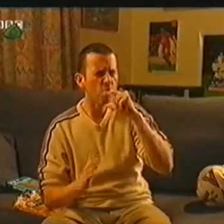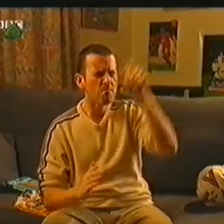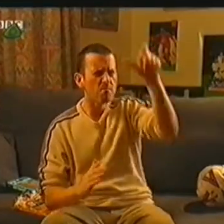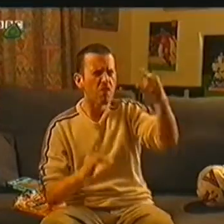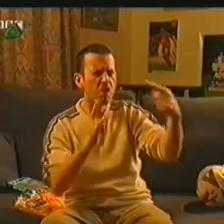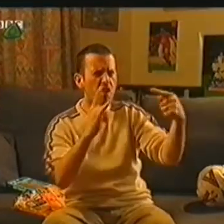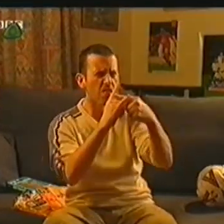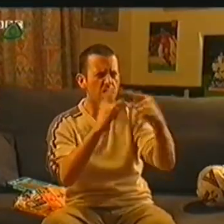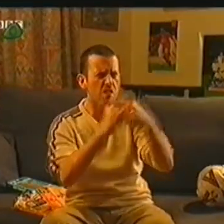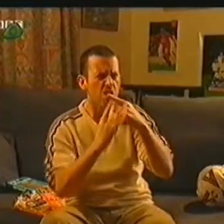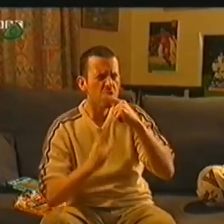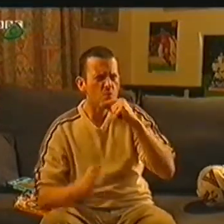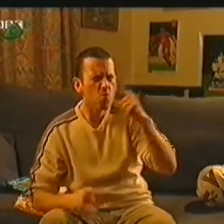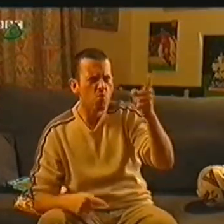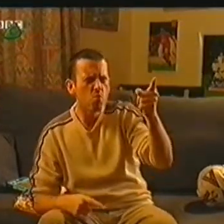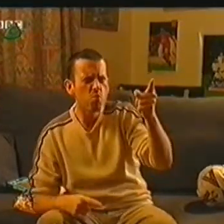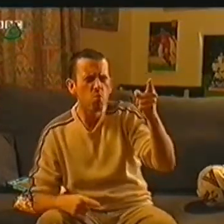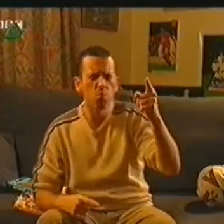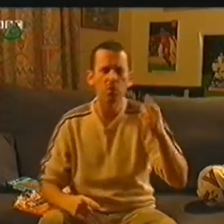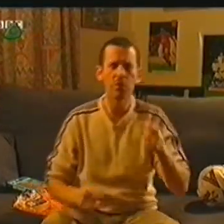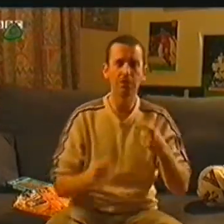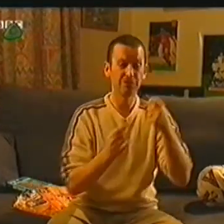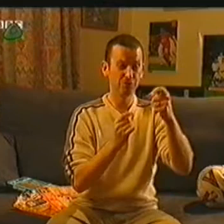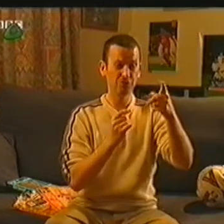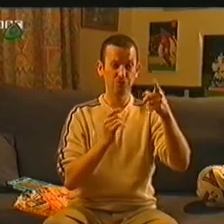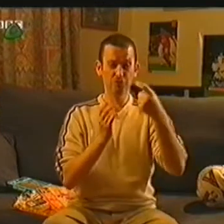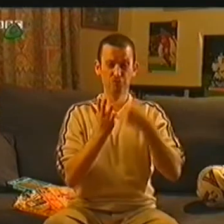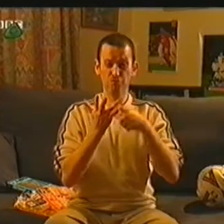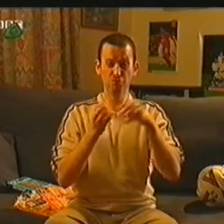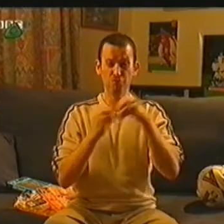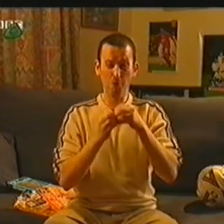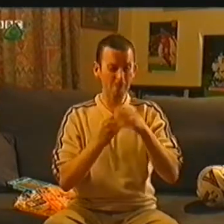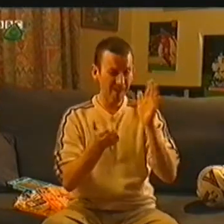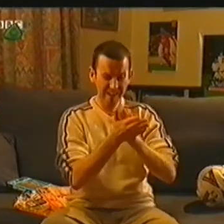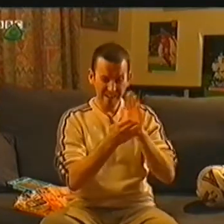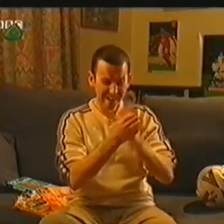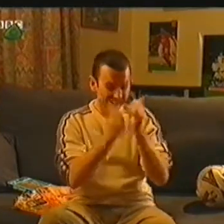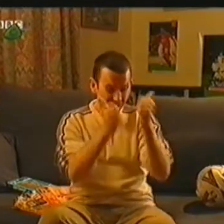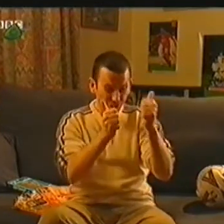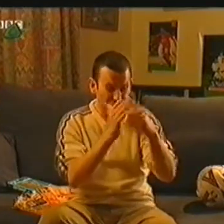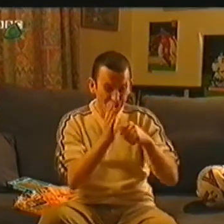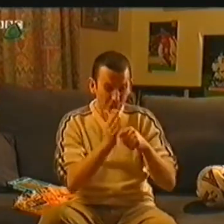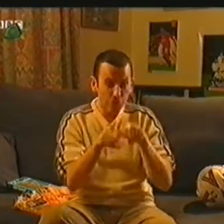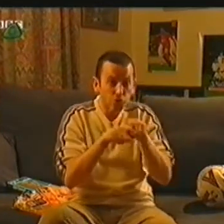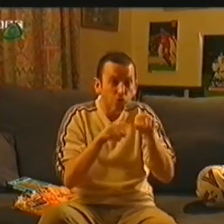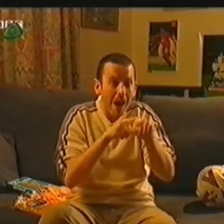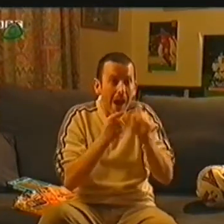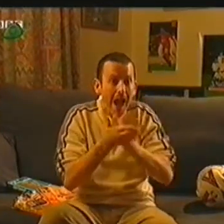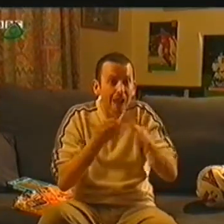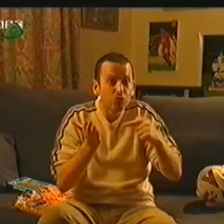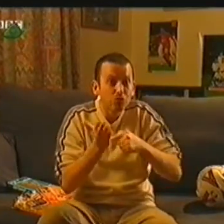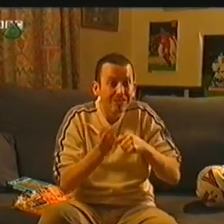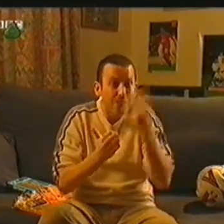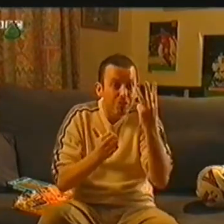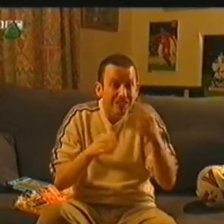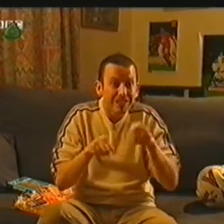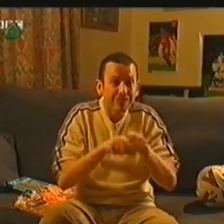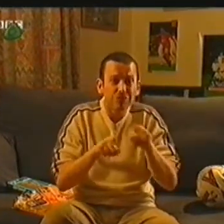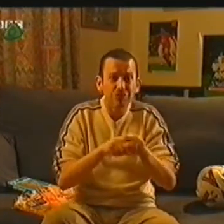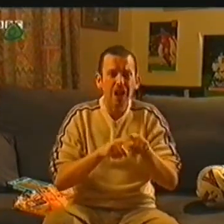Josh wondered who'd scored that goal when Rob was congratulating him. "2 scores, Josh. Go for your hat-trick," said Rob. "Well played,